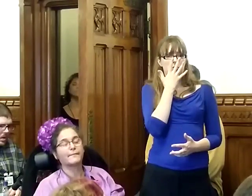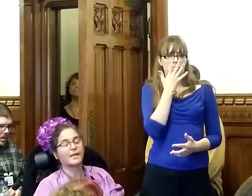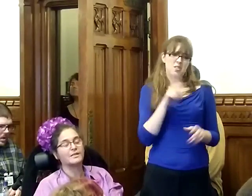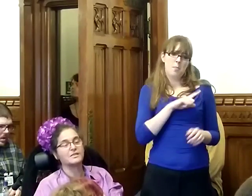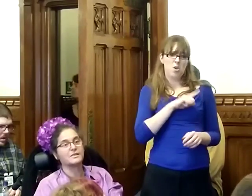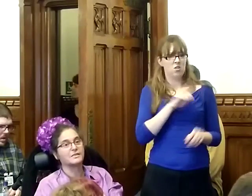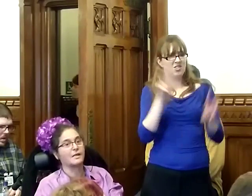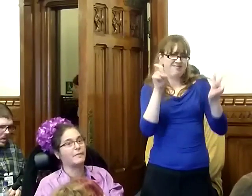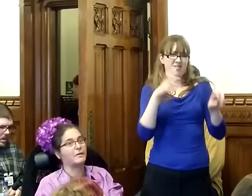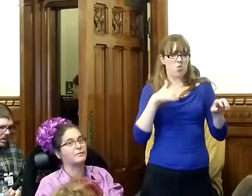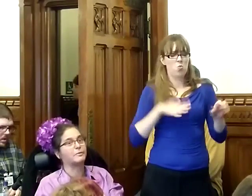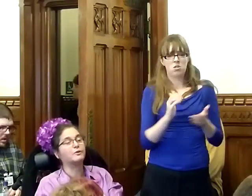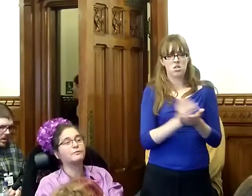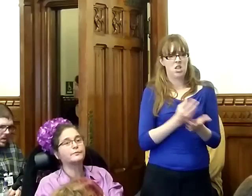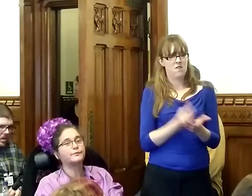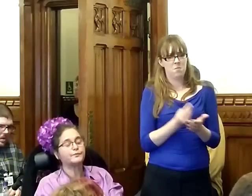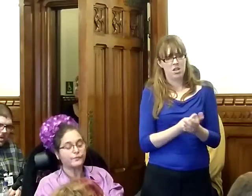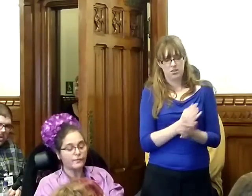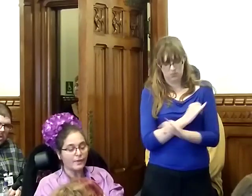my